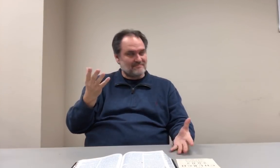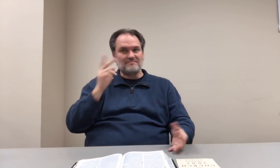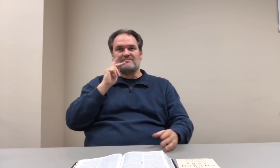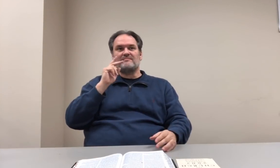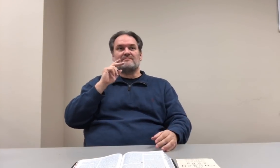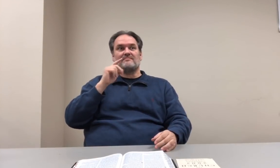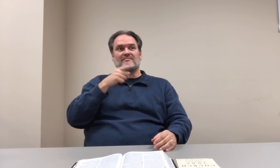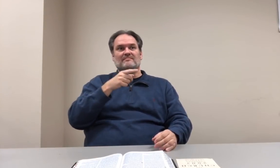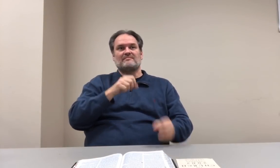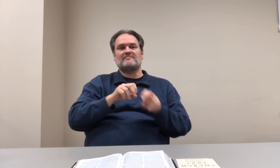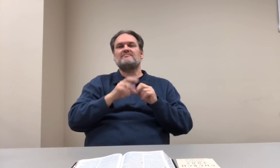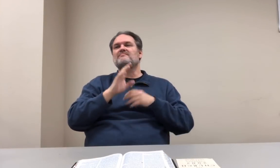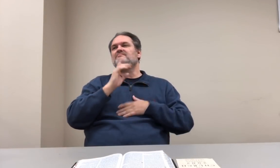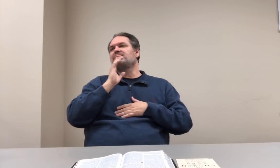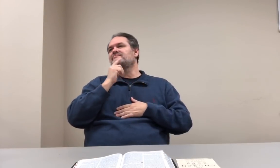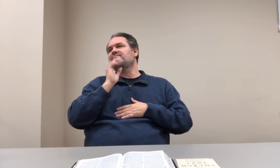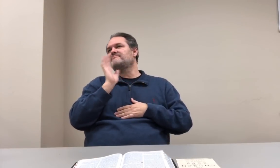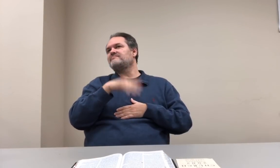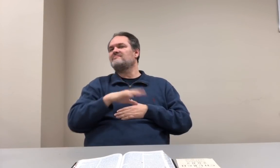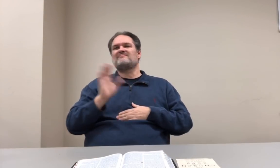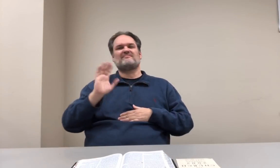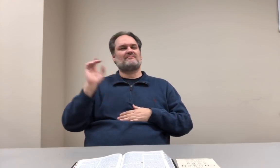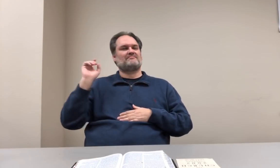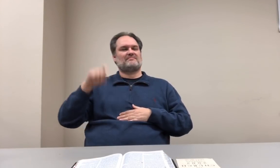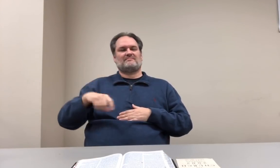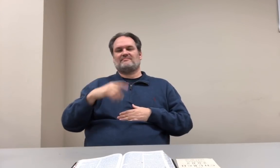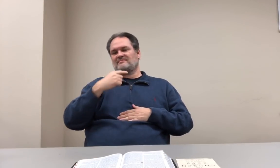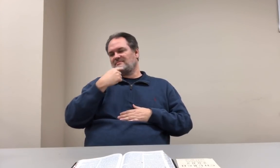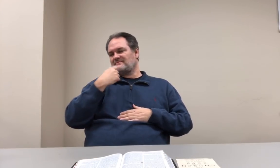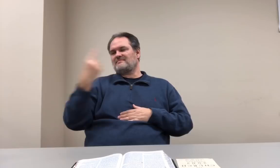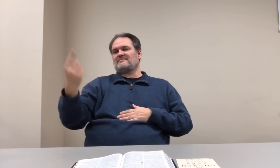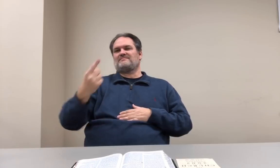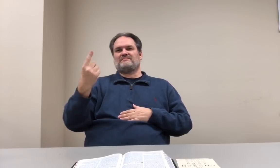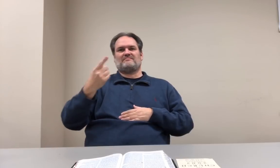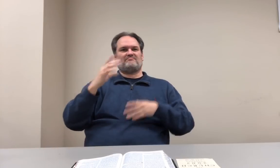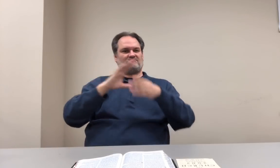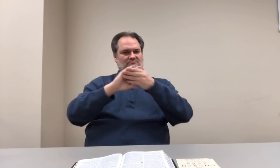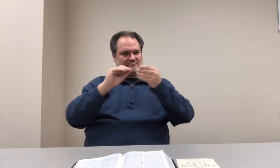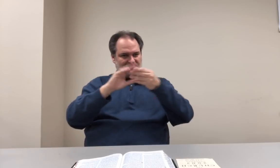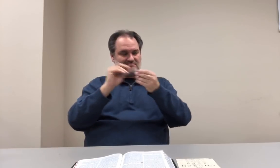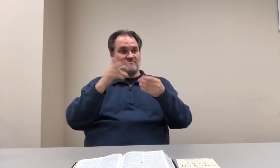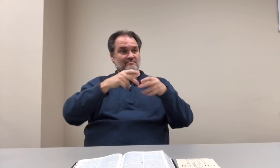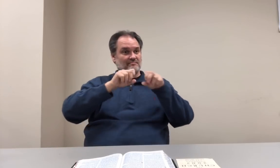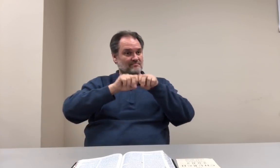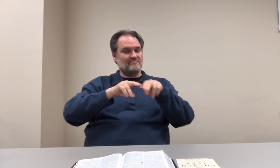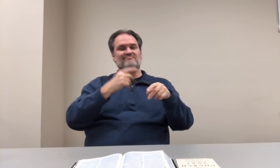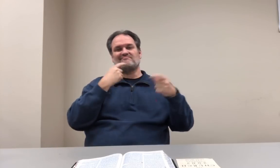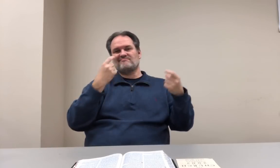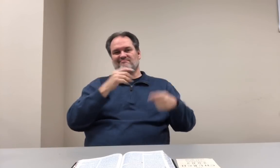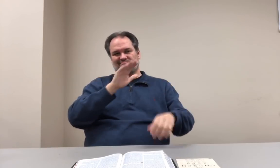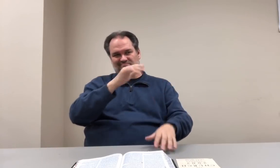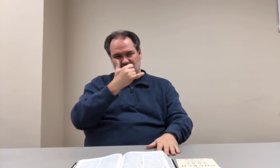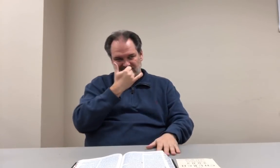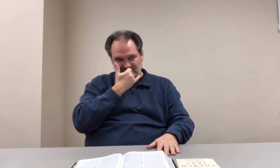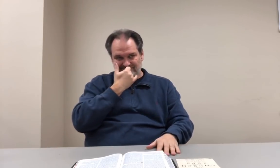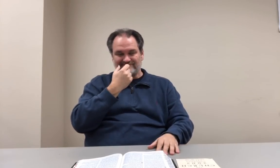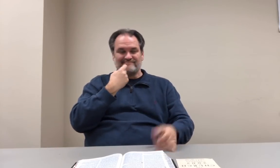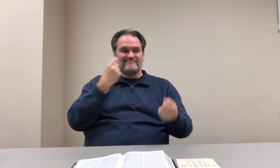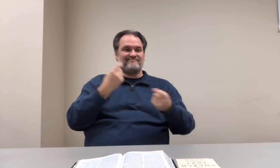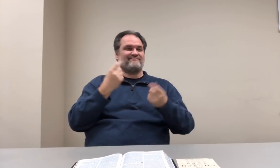going to start by defining immutability biblically and theologically. And so a simple definition of